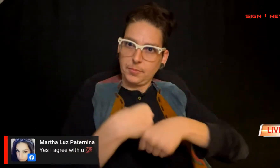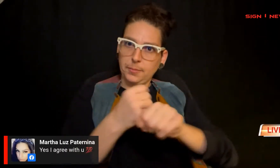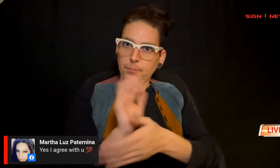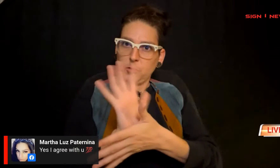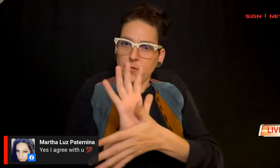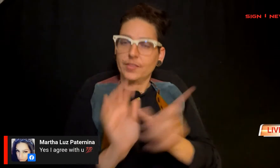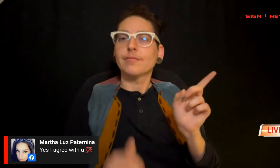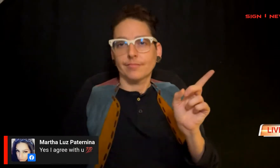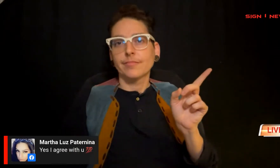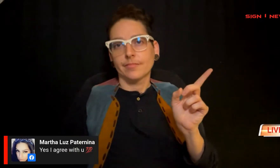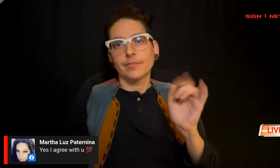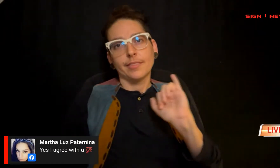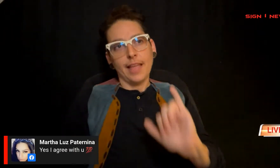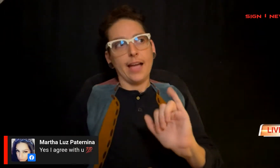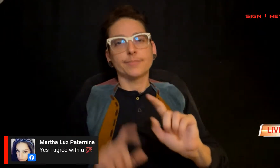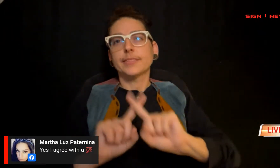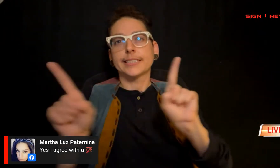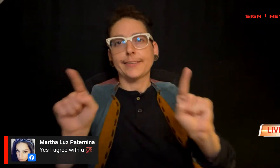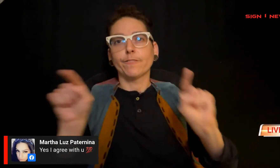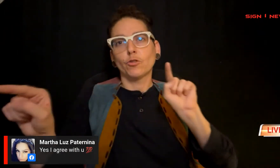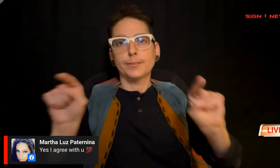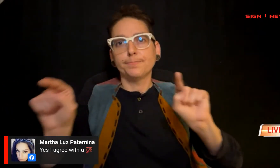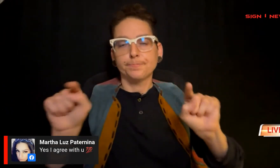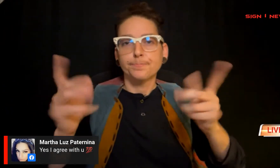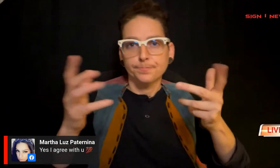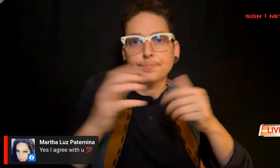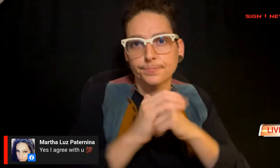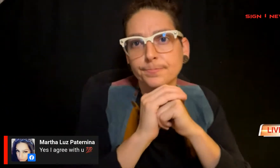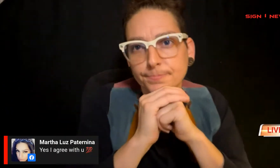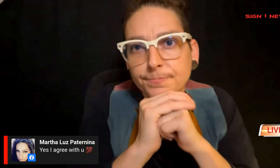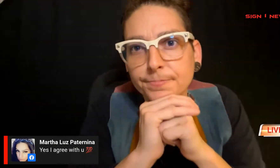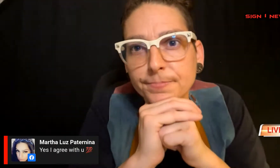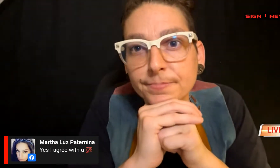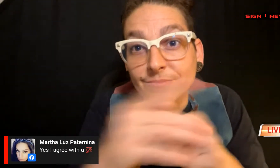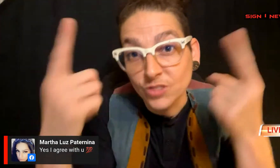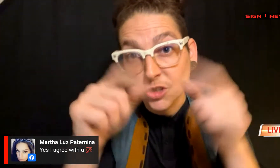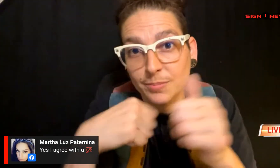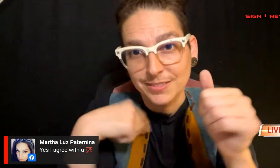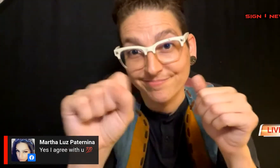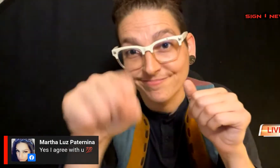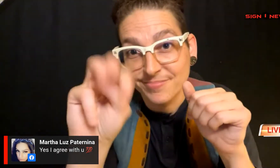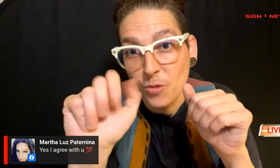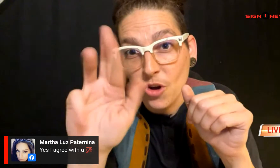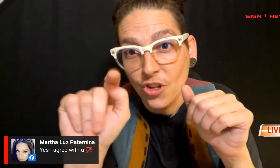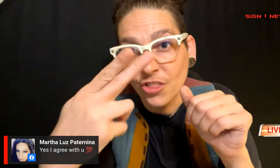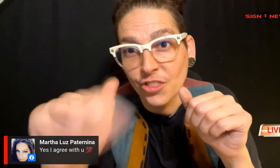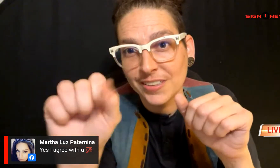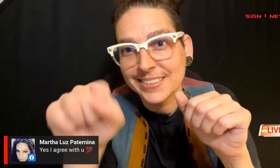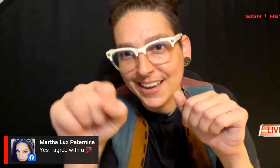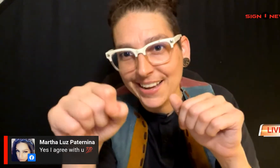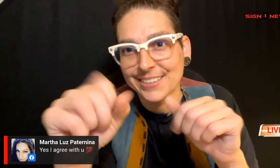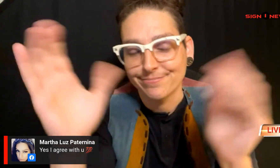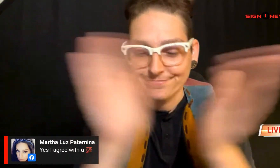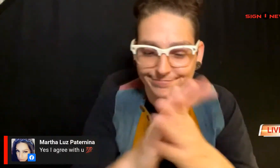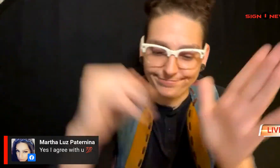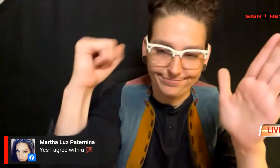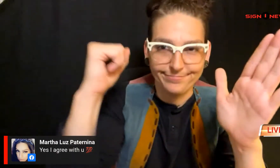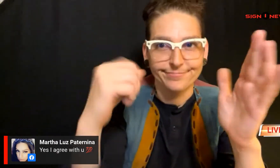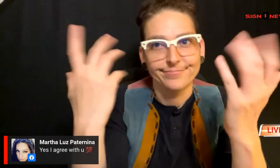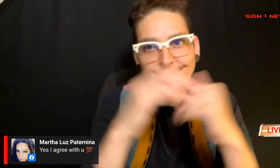learn about the culture before they make the movie. That's different. Yeah, Martha, I agree with you 100.